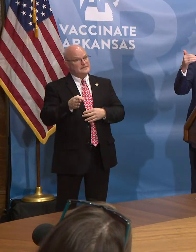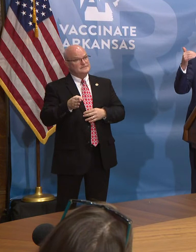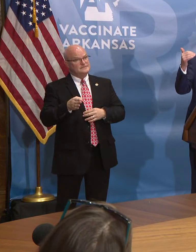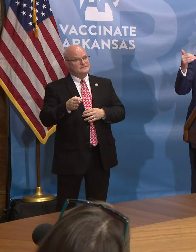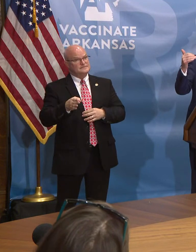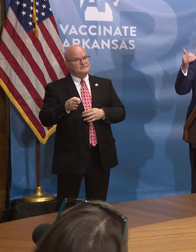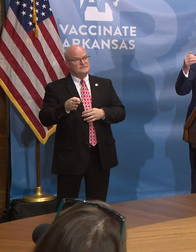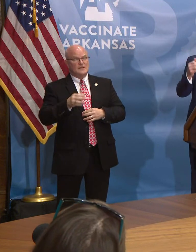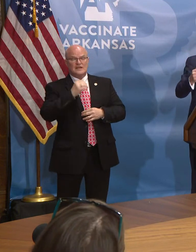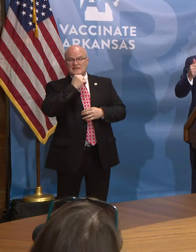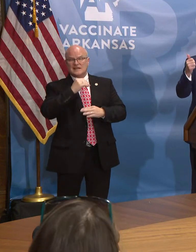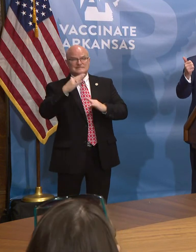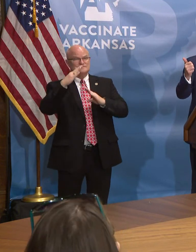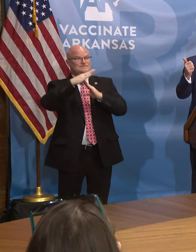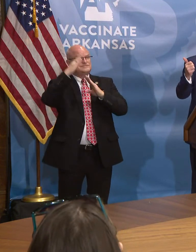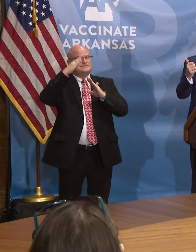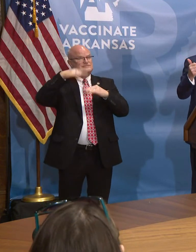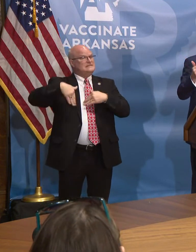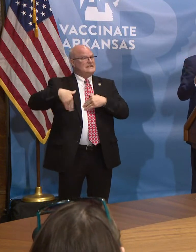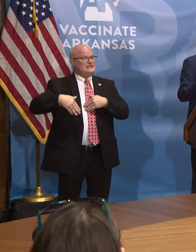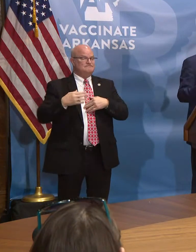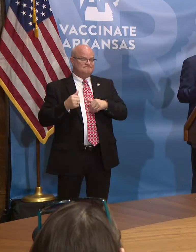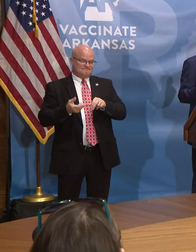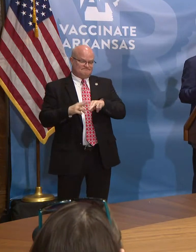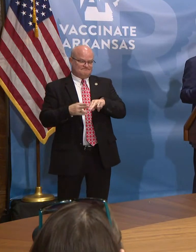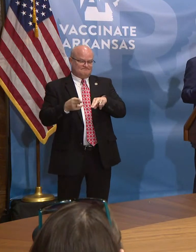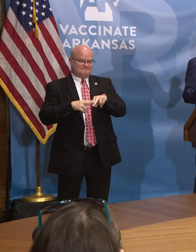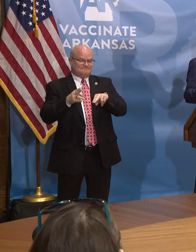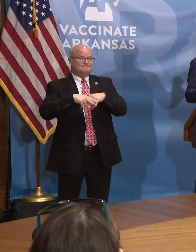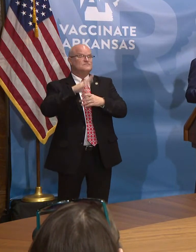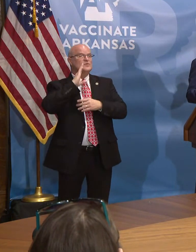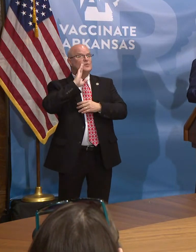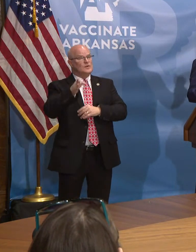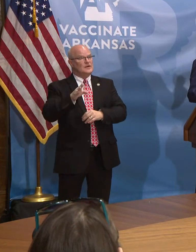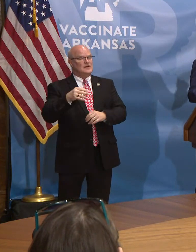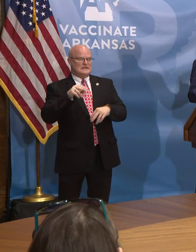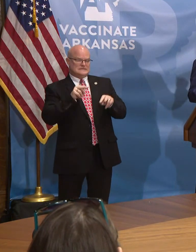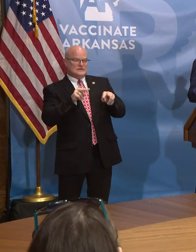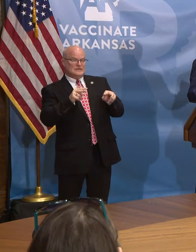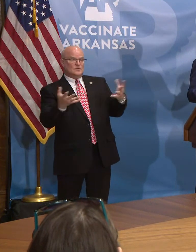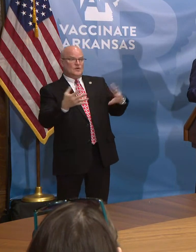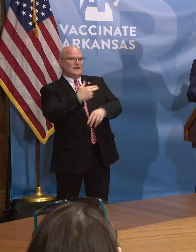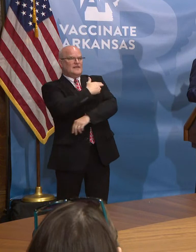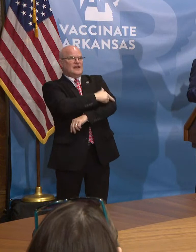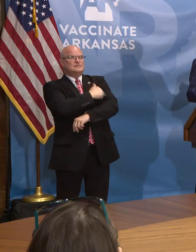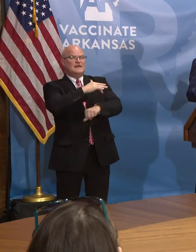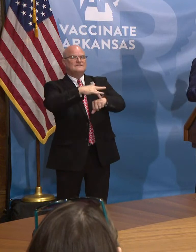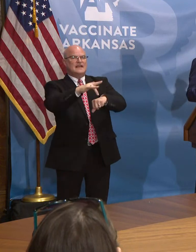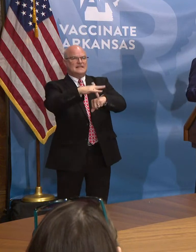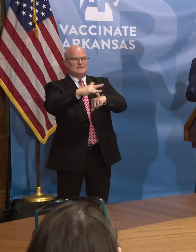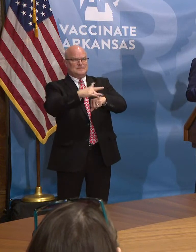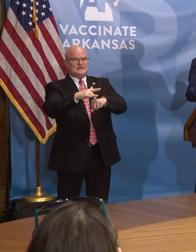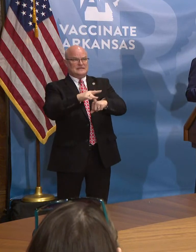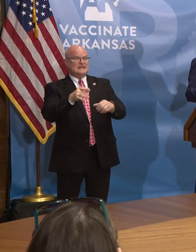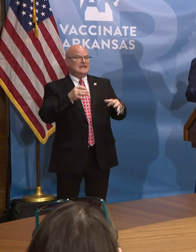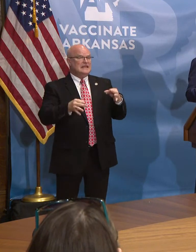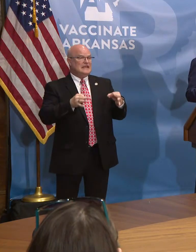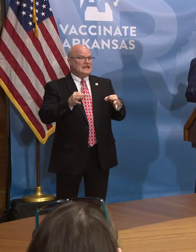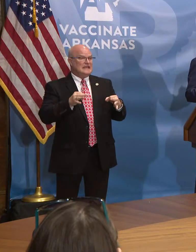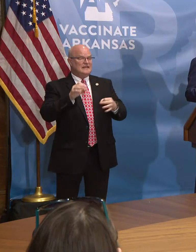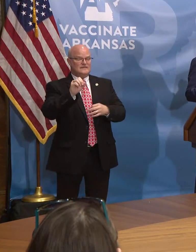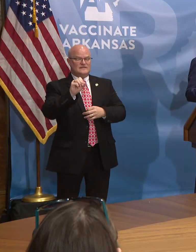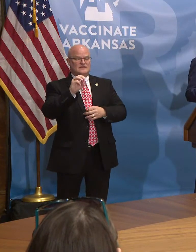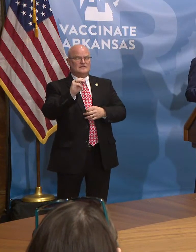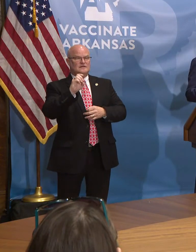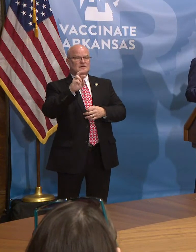haven't reached the peak yet. They're going to continue to increase. What we've got to watch is the hospital availability and whether the Omicron